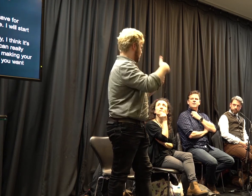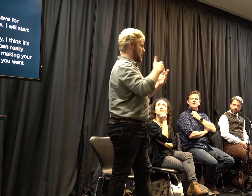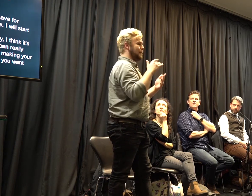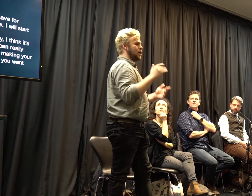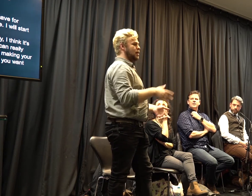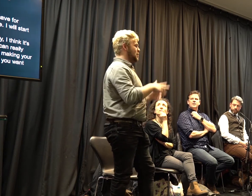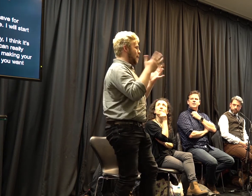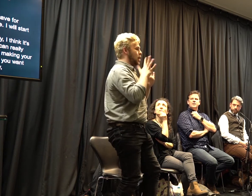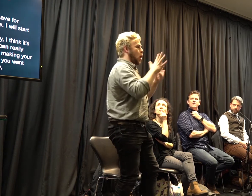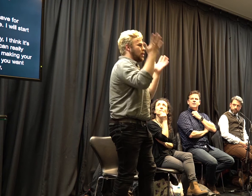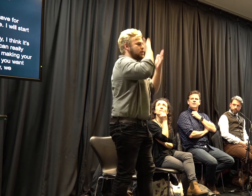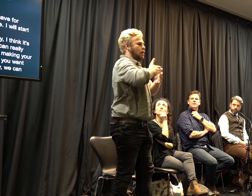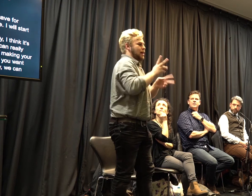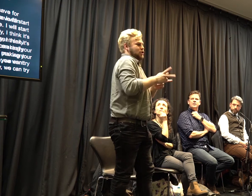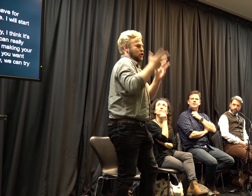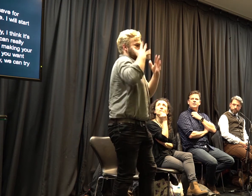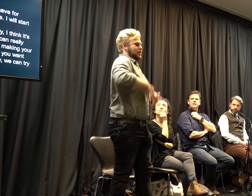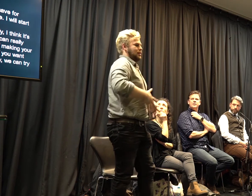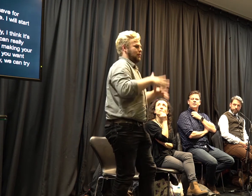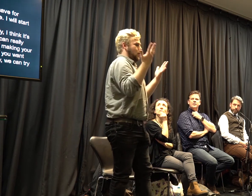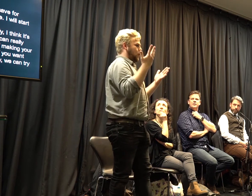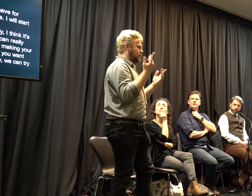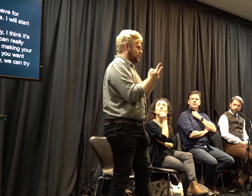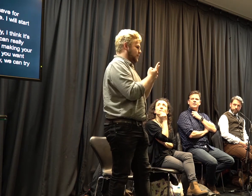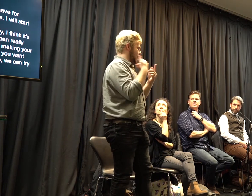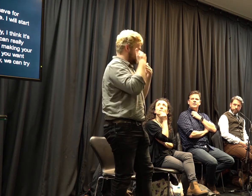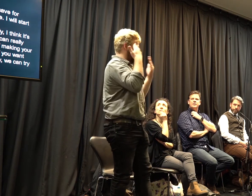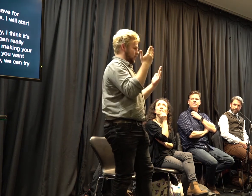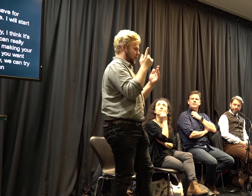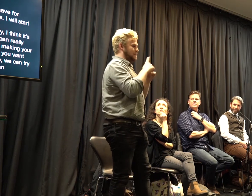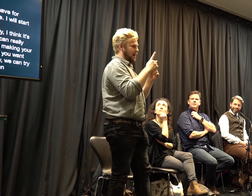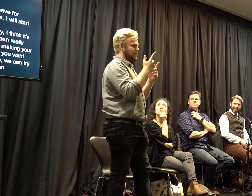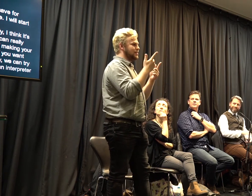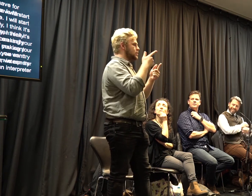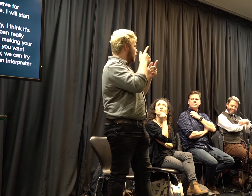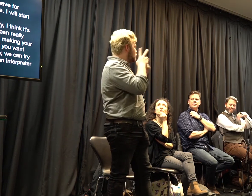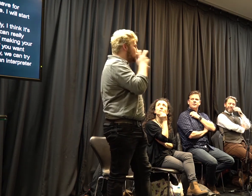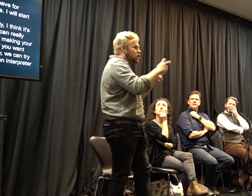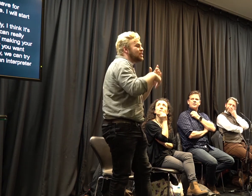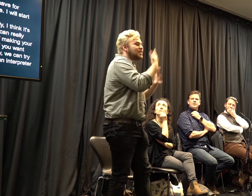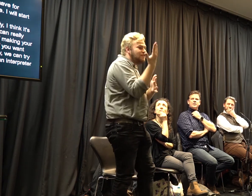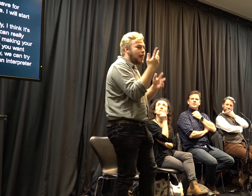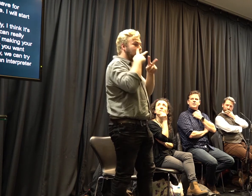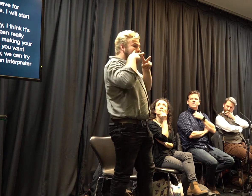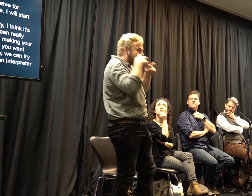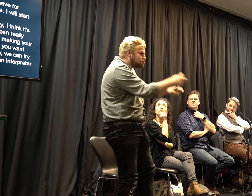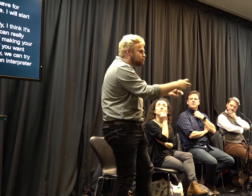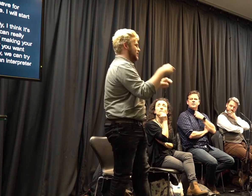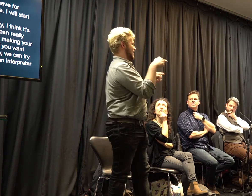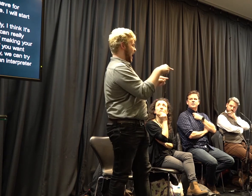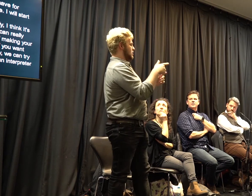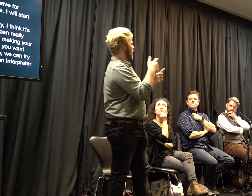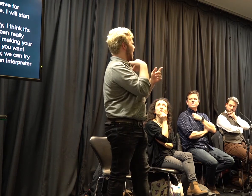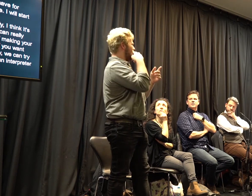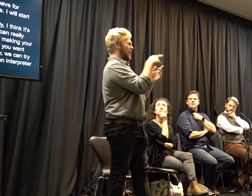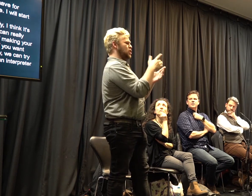we can try and see how it goes. Maybe you can have an interpreter in a glow-in-the-dark outfit or something, I don't know. But during